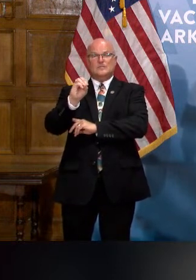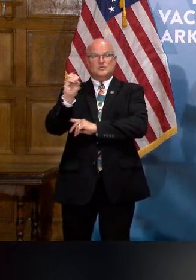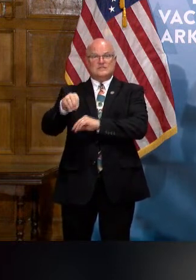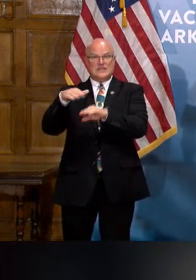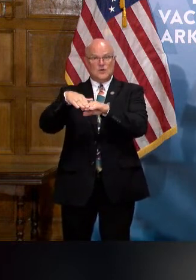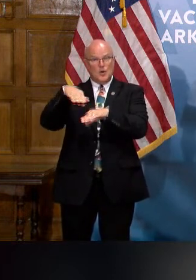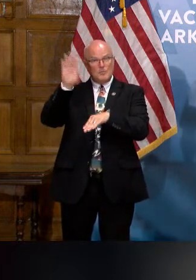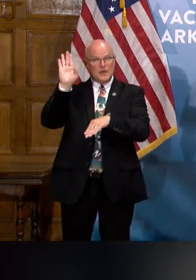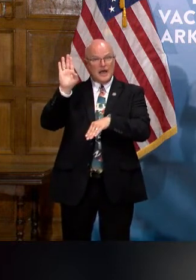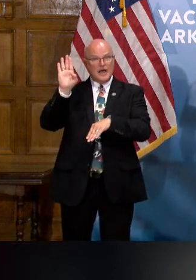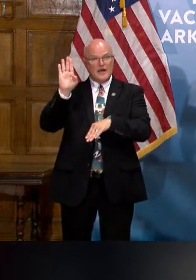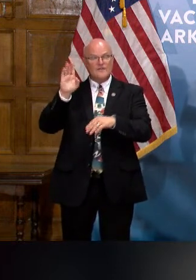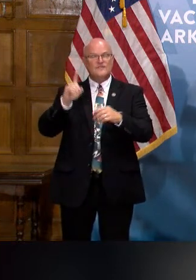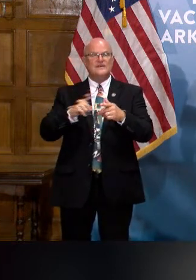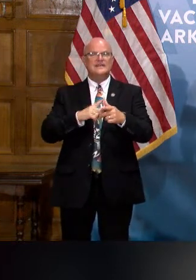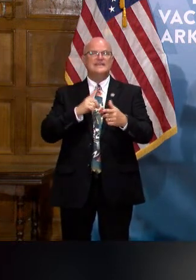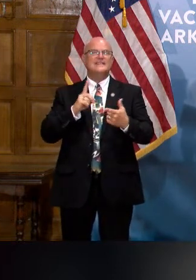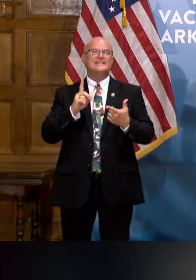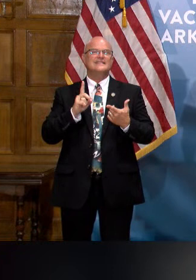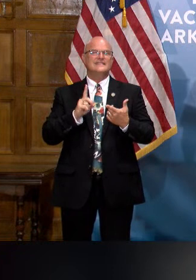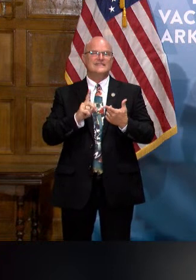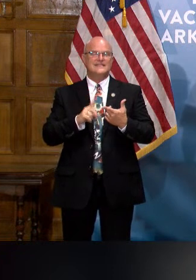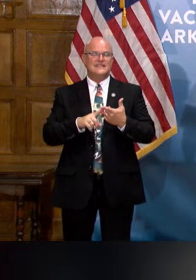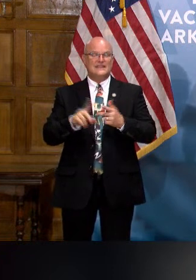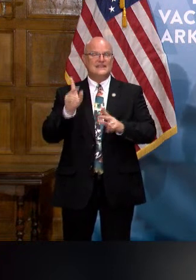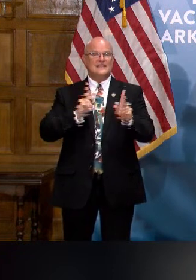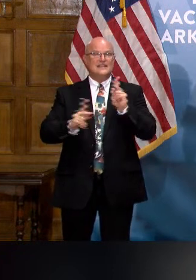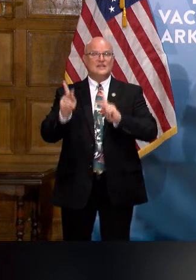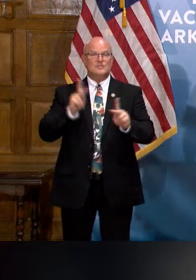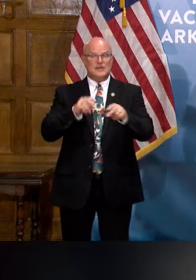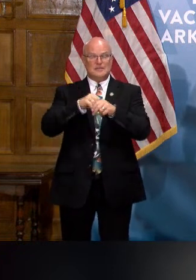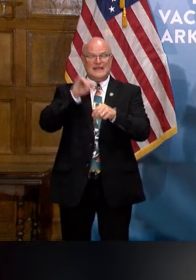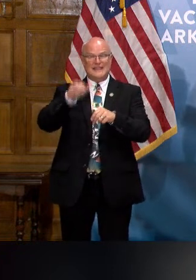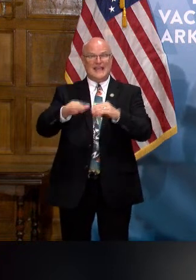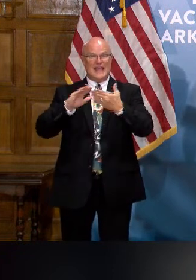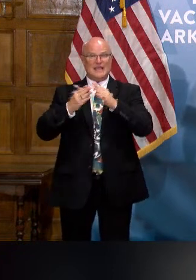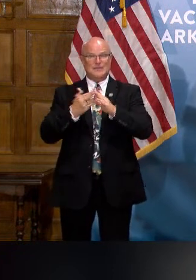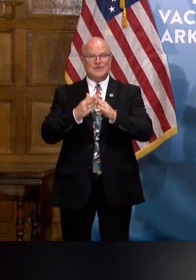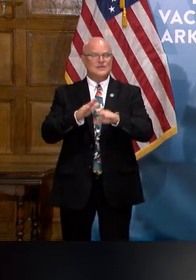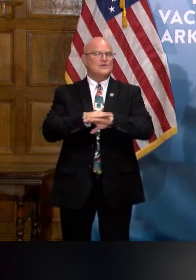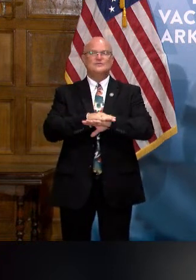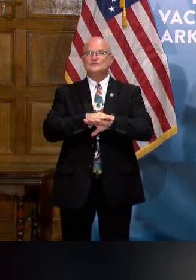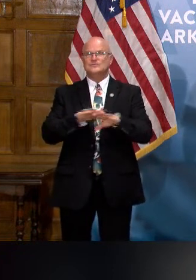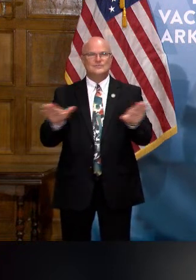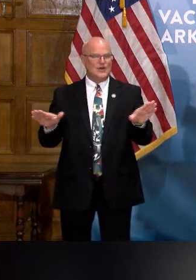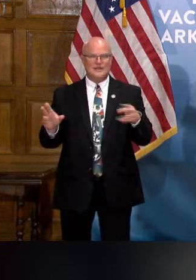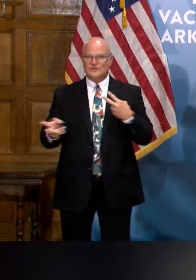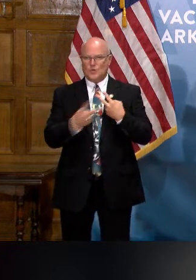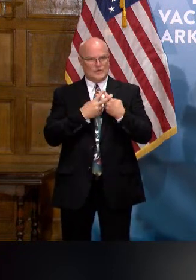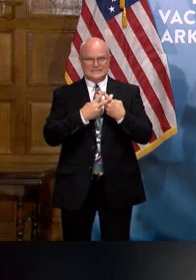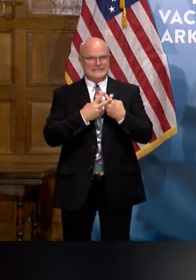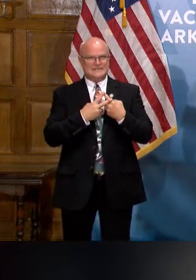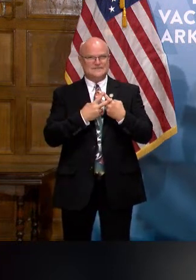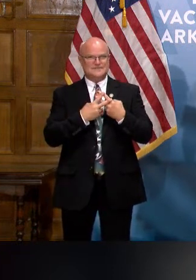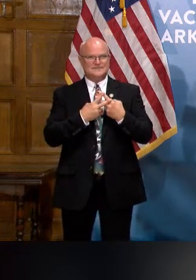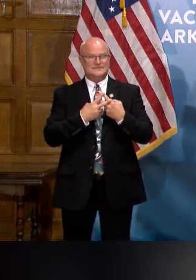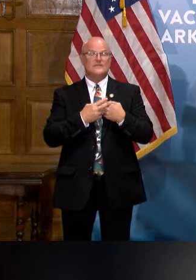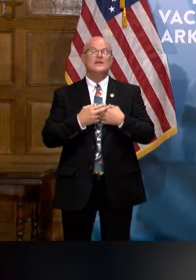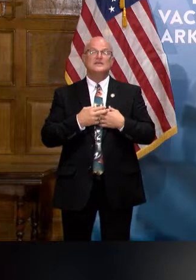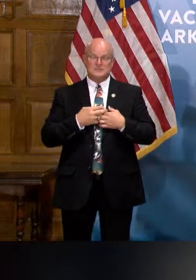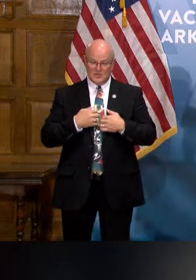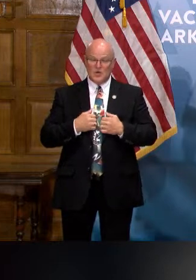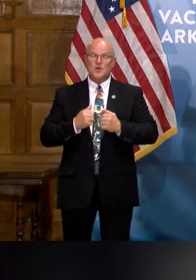or above, then those in that community do not have to quarantine. So